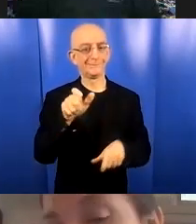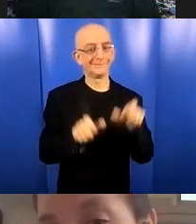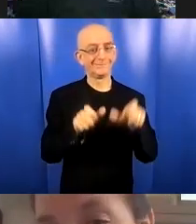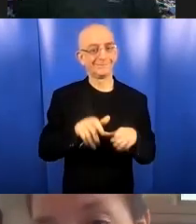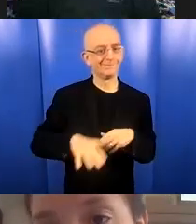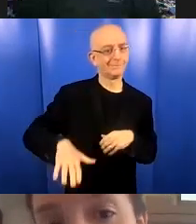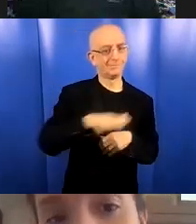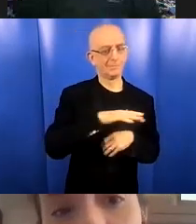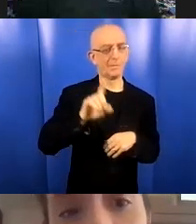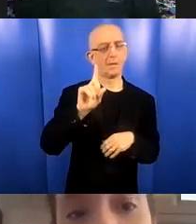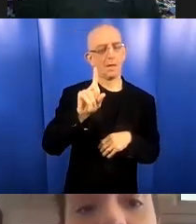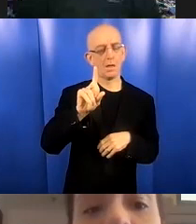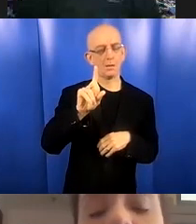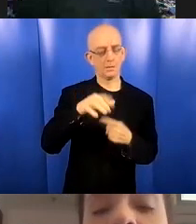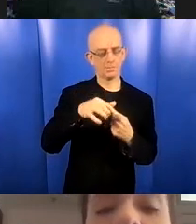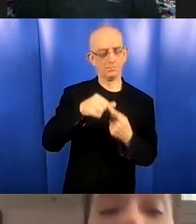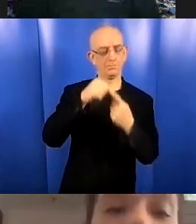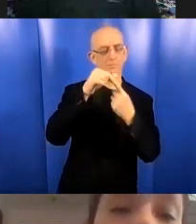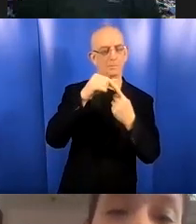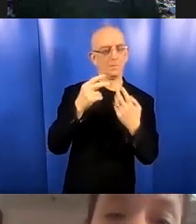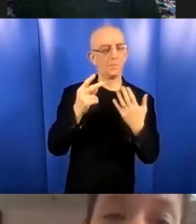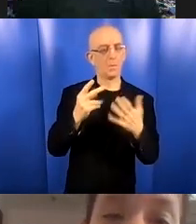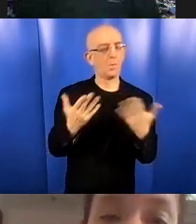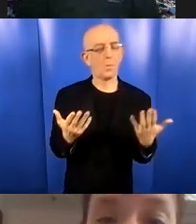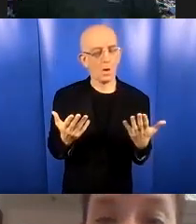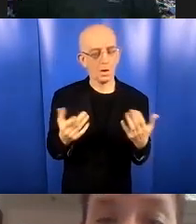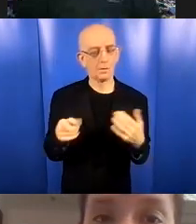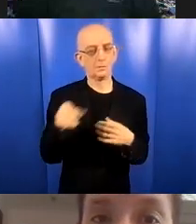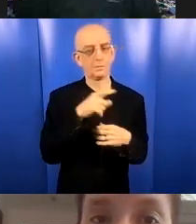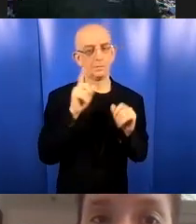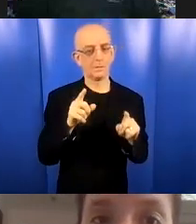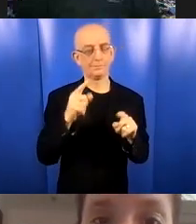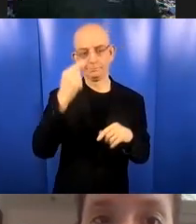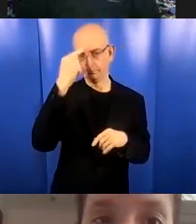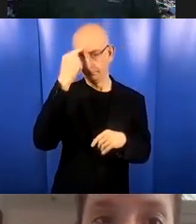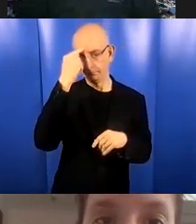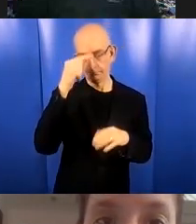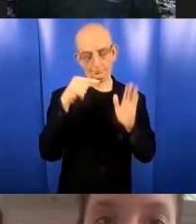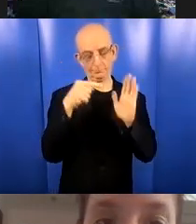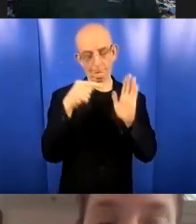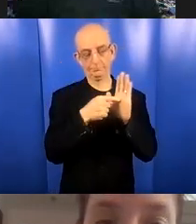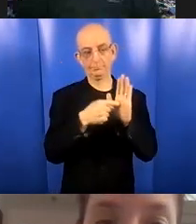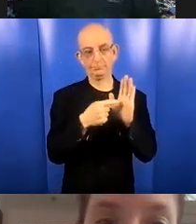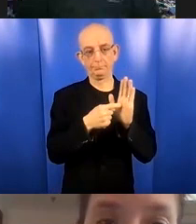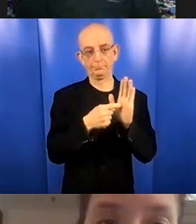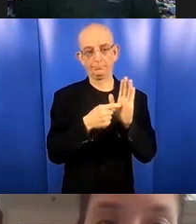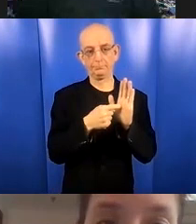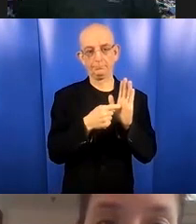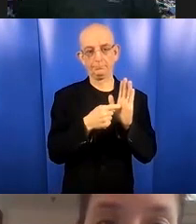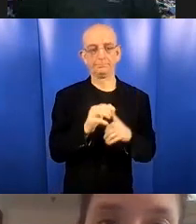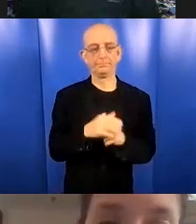for those who are not familiar with the Civicus Monitor, again, sorry, Deborah, we now mainly see your notes and not so